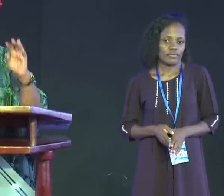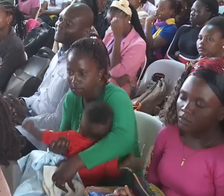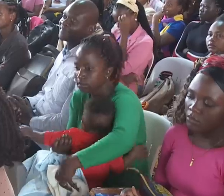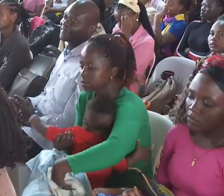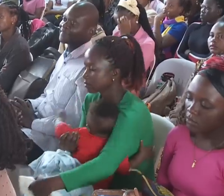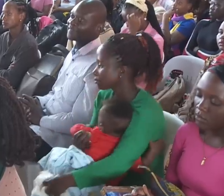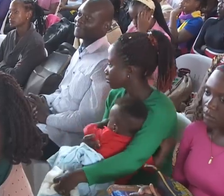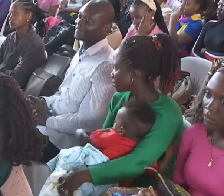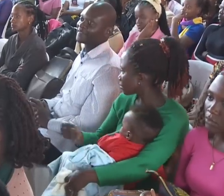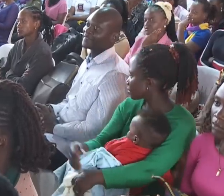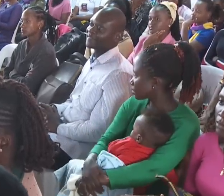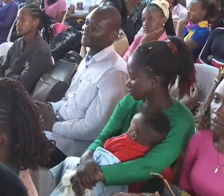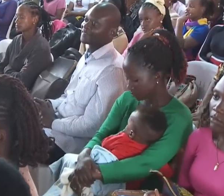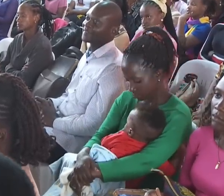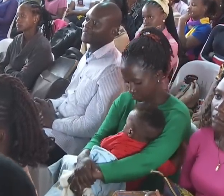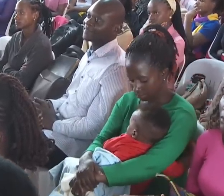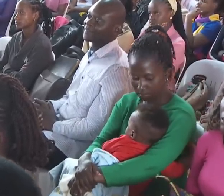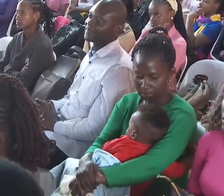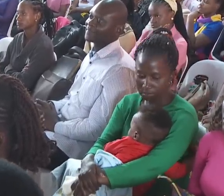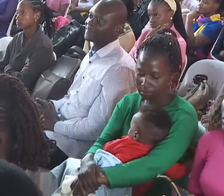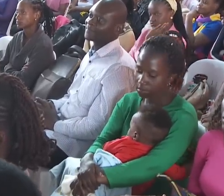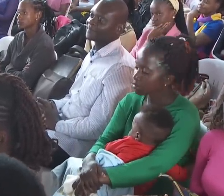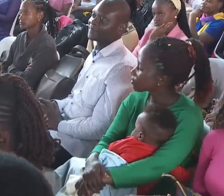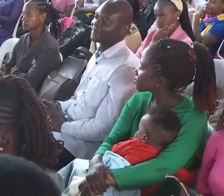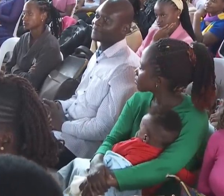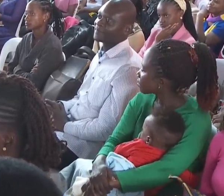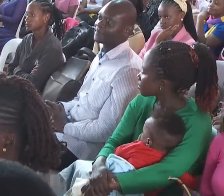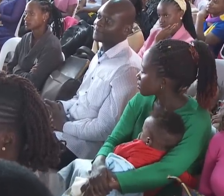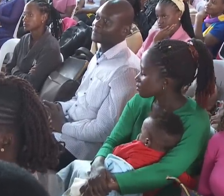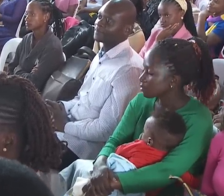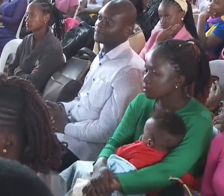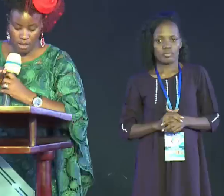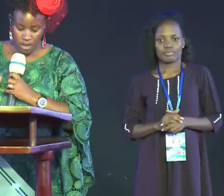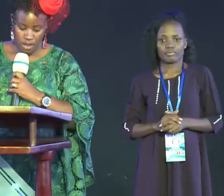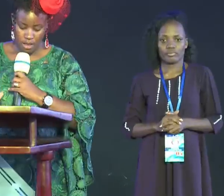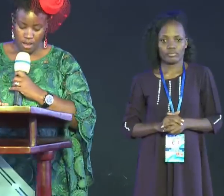Mukama tumuwe chitibwa. We give God the glory.